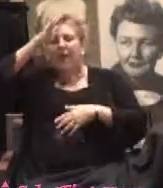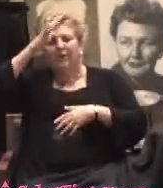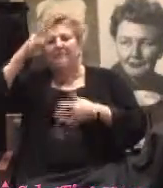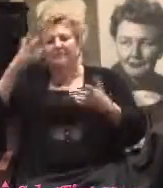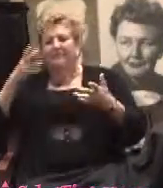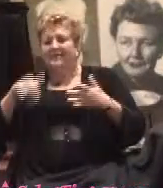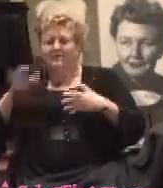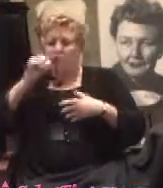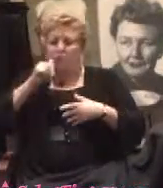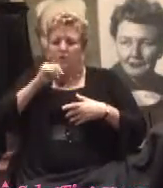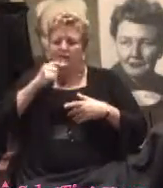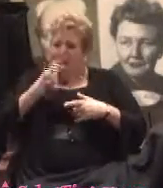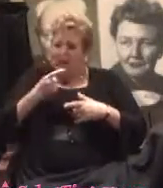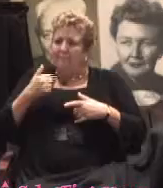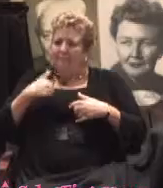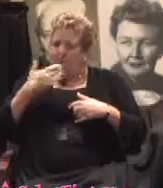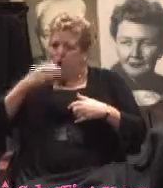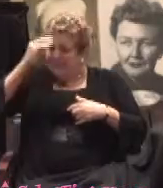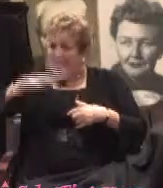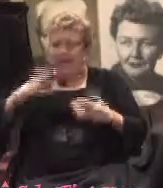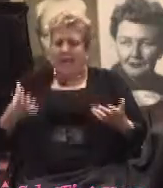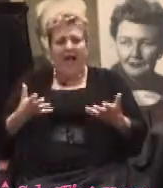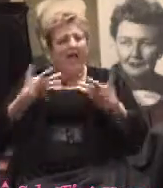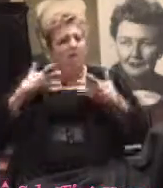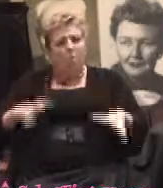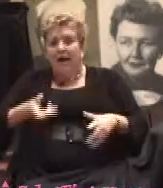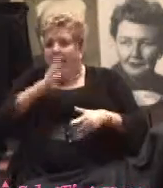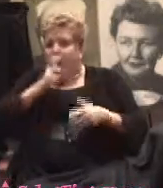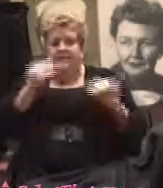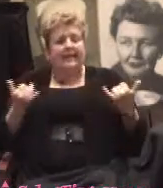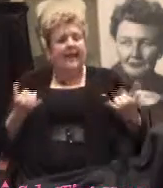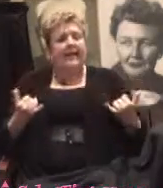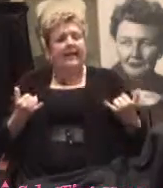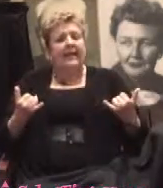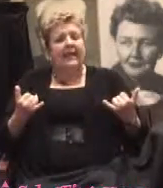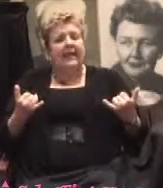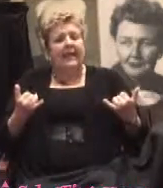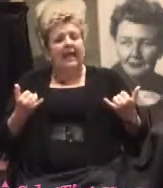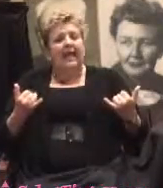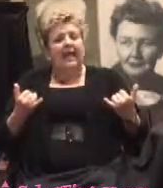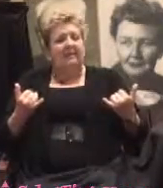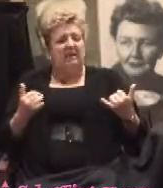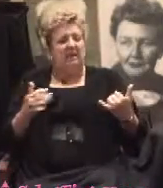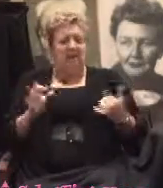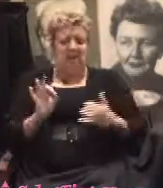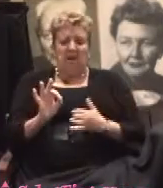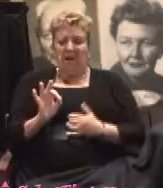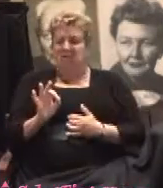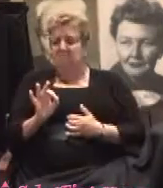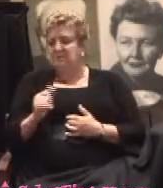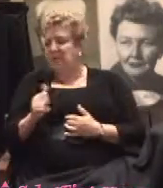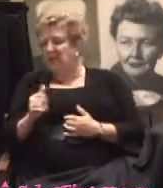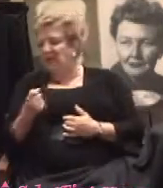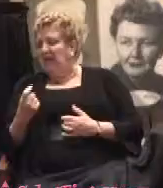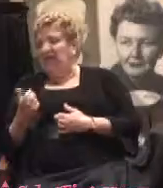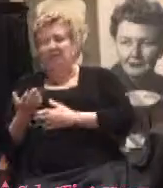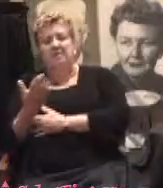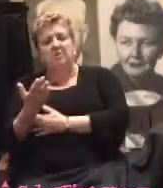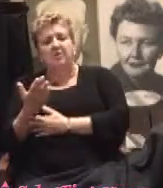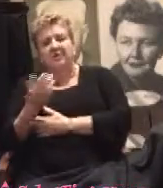guy. I don't want to drink today. And then by 9 o'clock, 10 o'clock, 11 o'clock, I'm drunk. And I